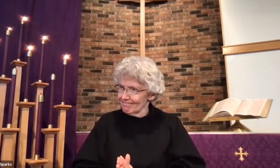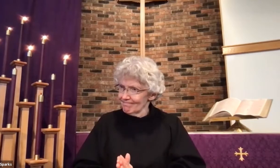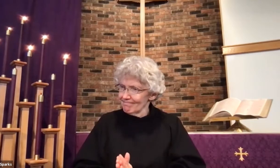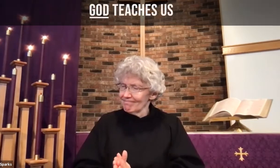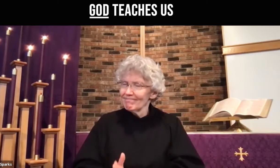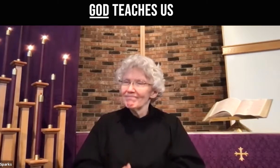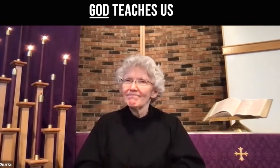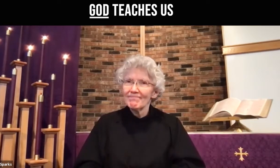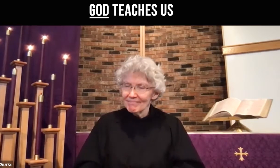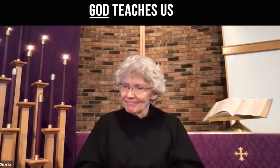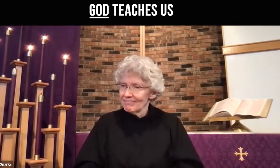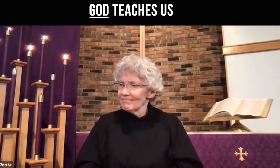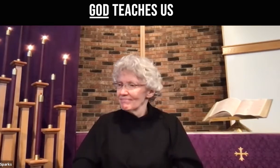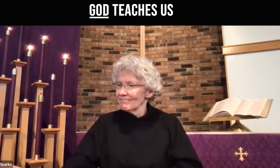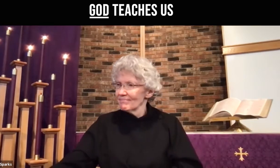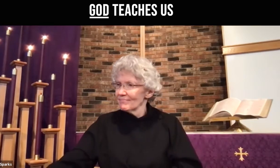Amen.